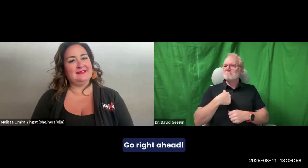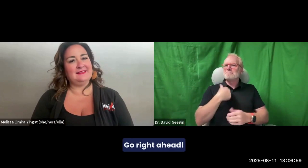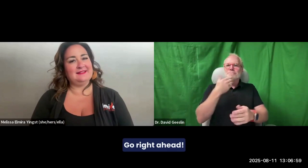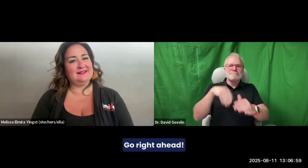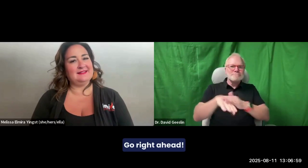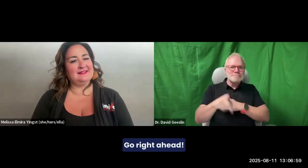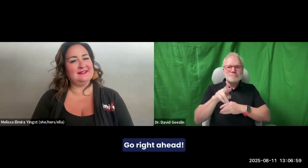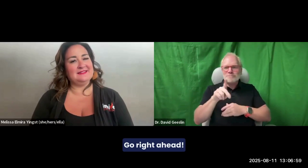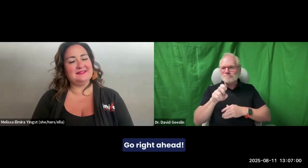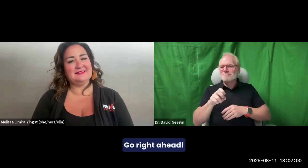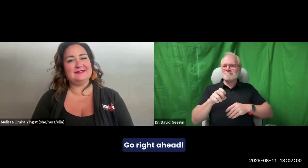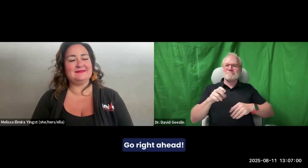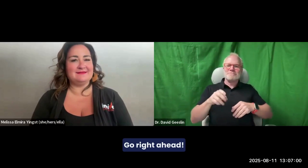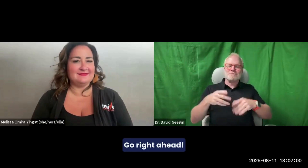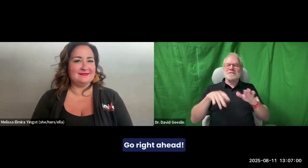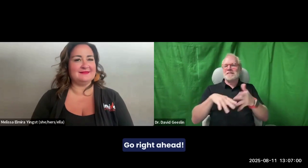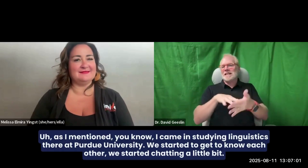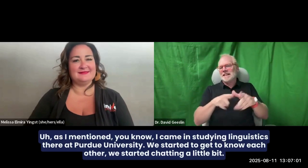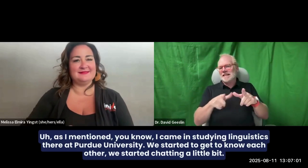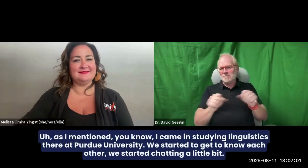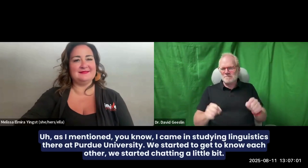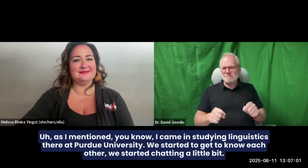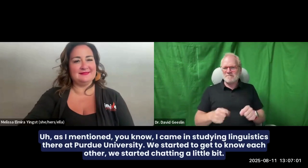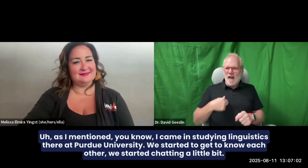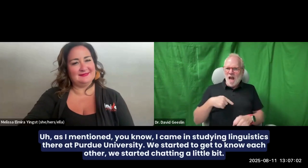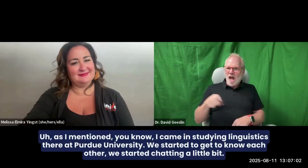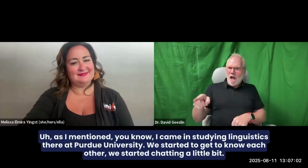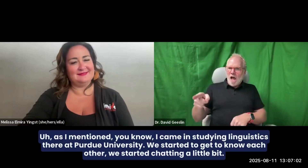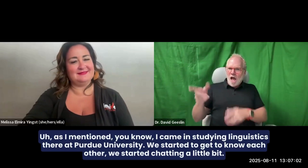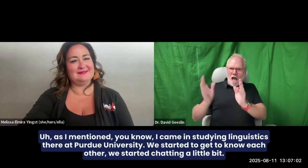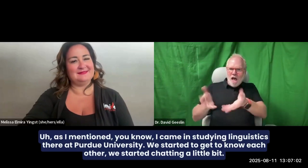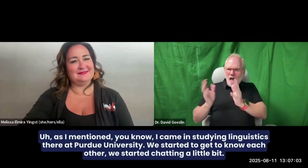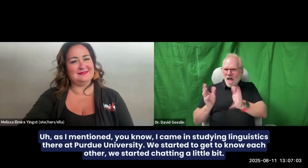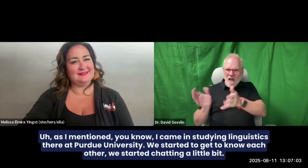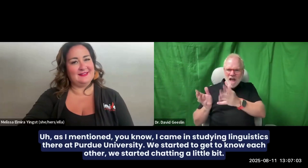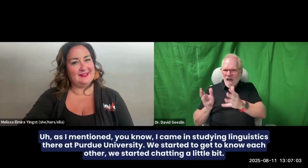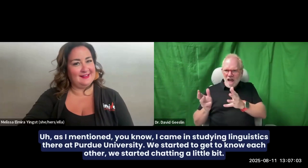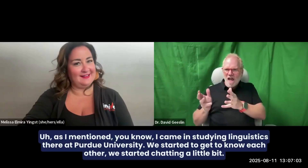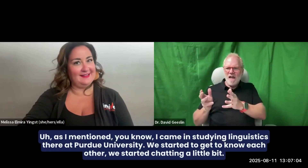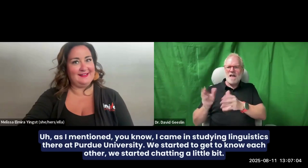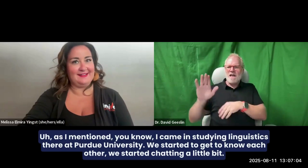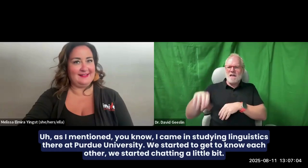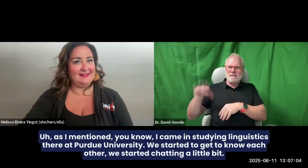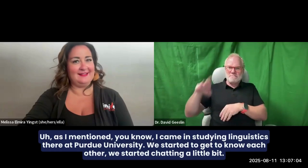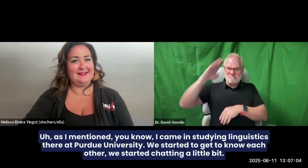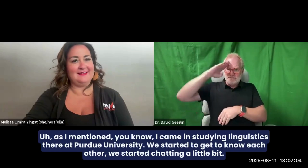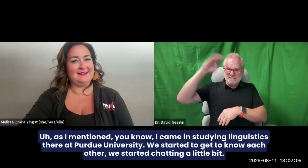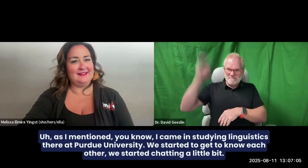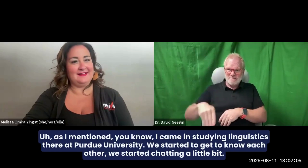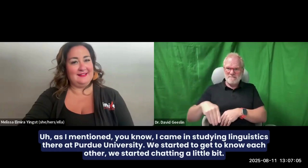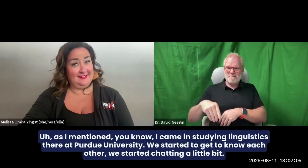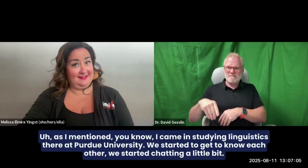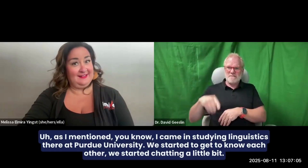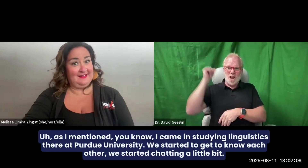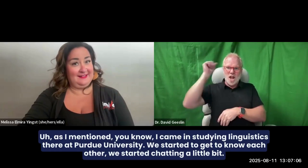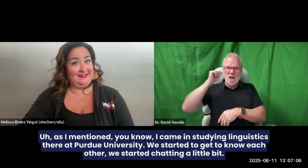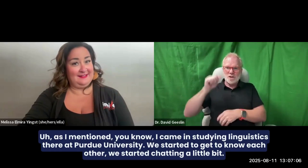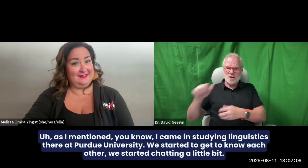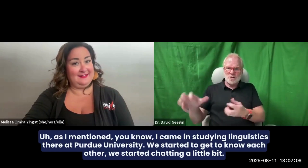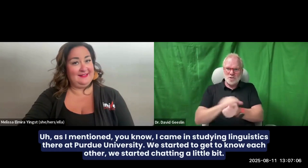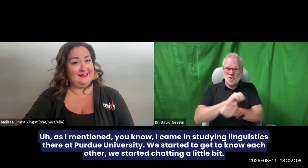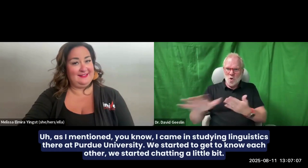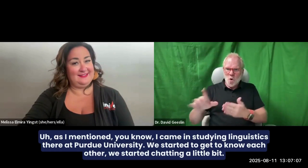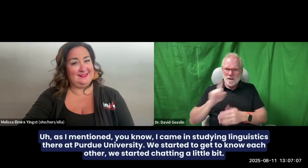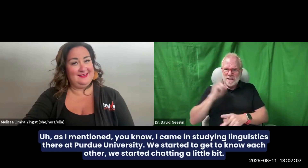was studying audiology. As I mentioned, I came in studying linguistics there at Purdue University. We started to get to know each other. We